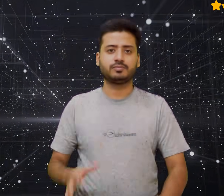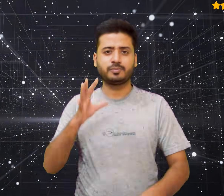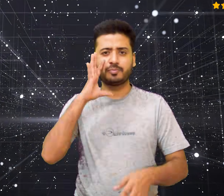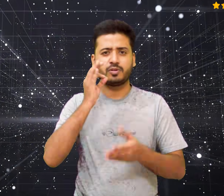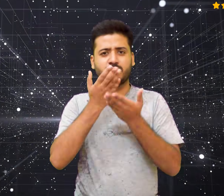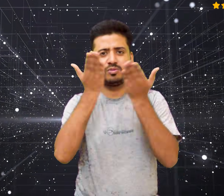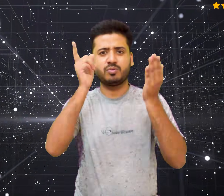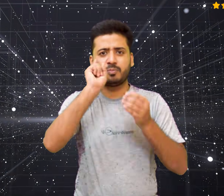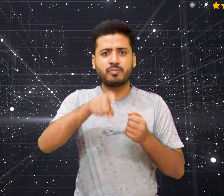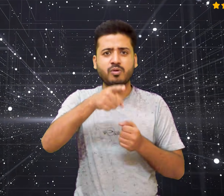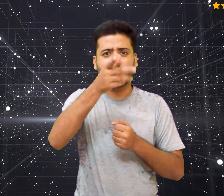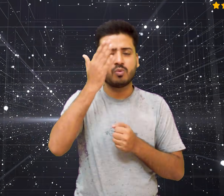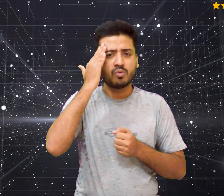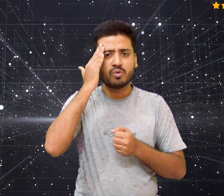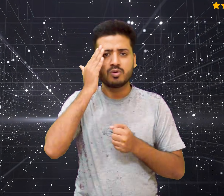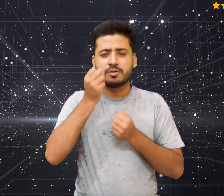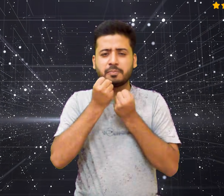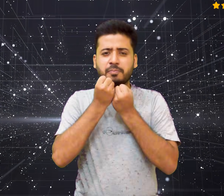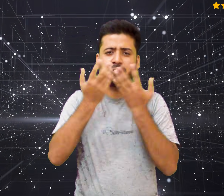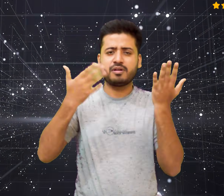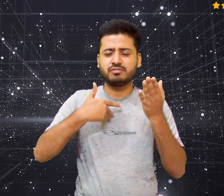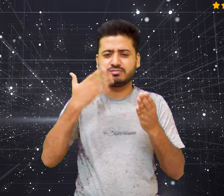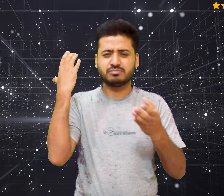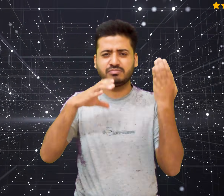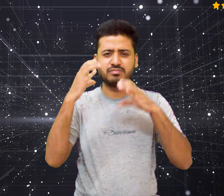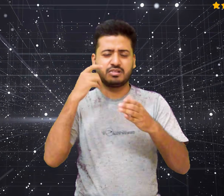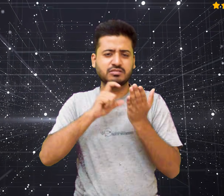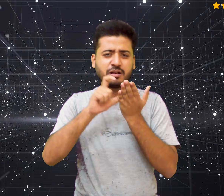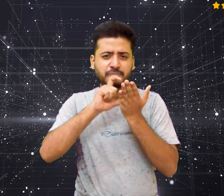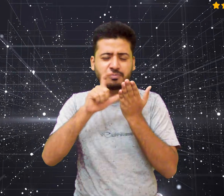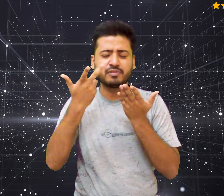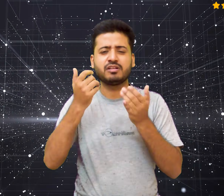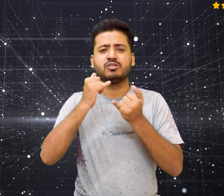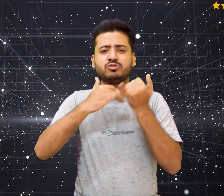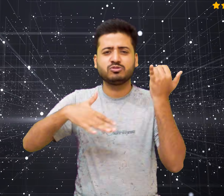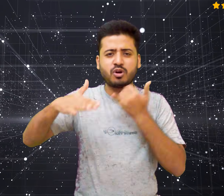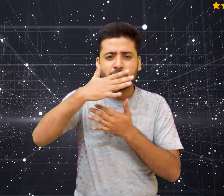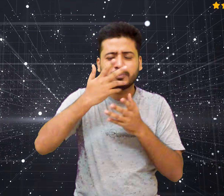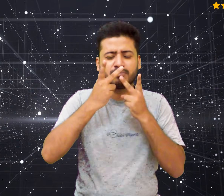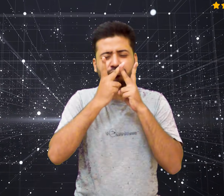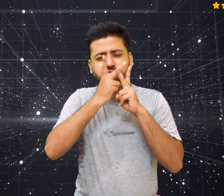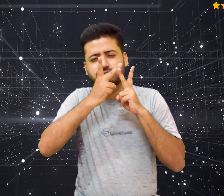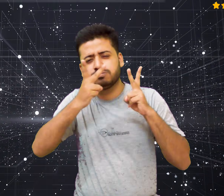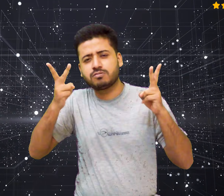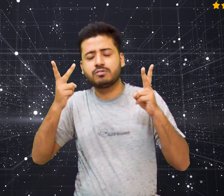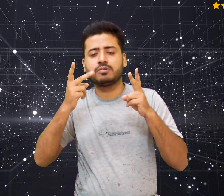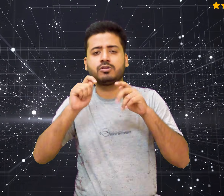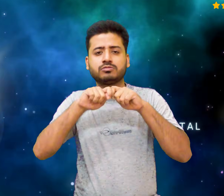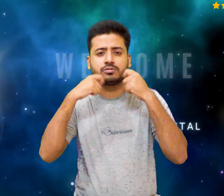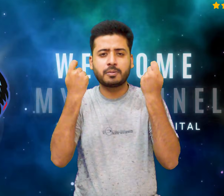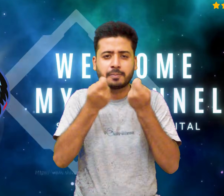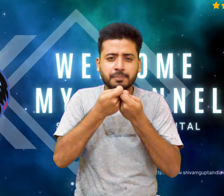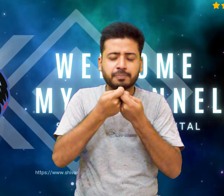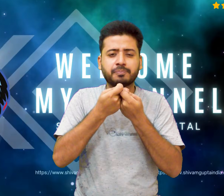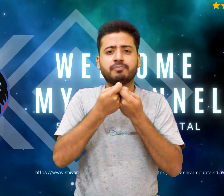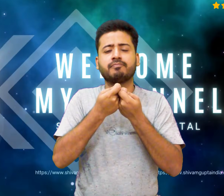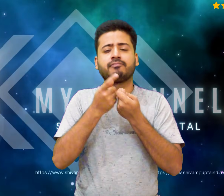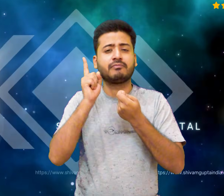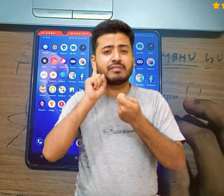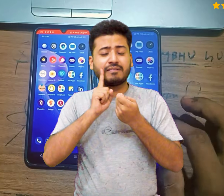How to protect your smartphone from SIM swapping. In recent years, a growing threat known as SIM swapping has put smartphone users at risk